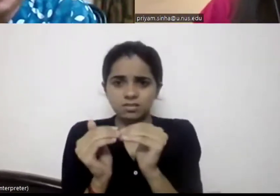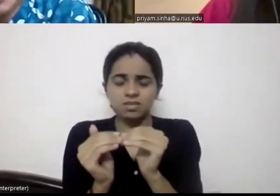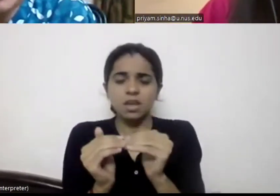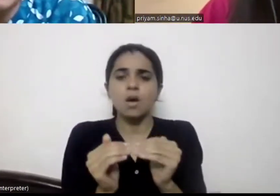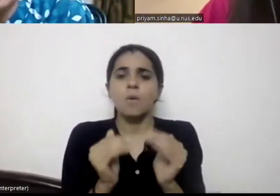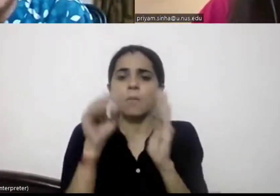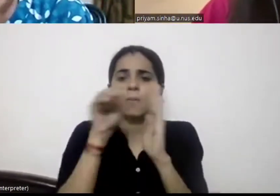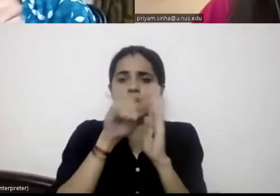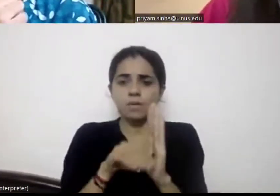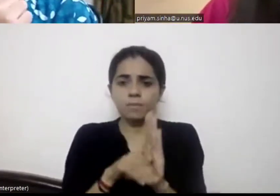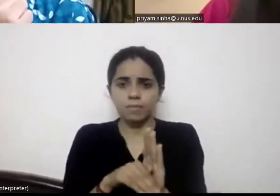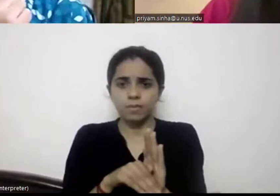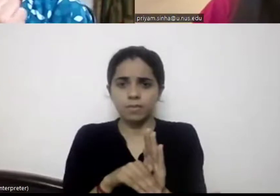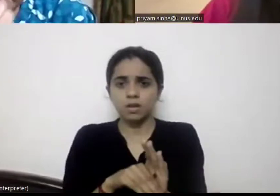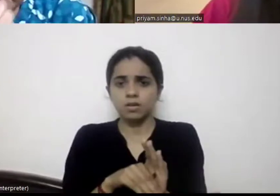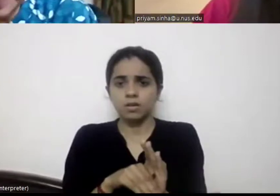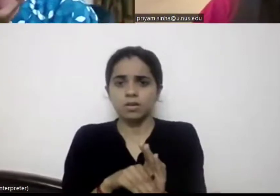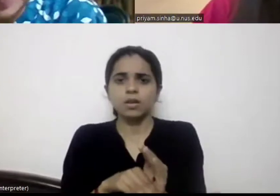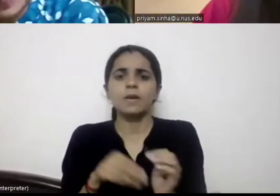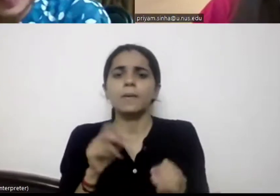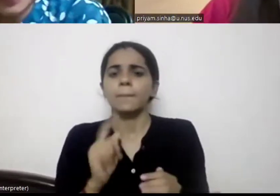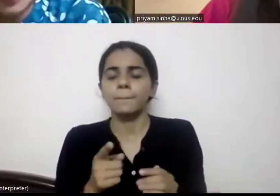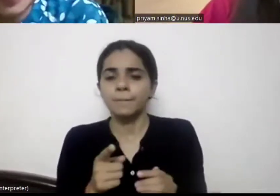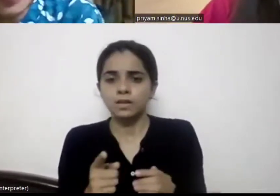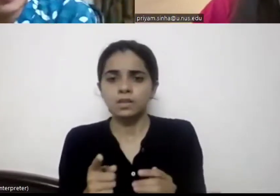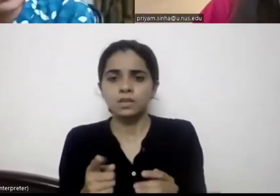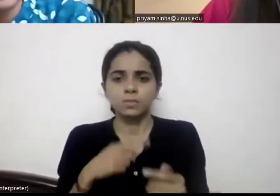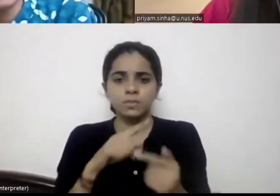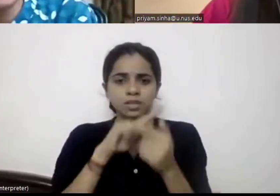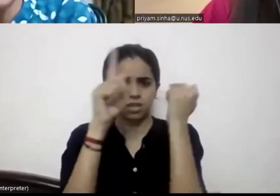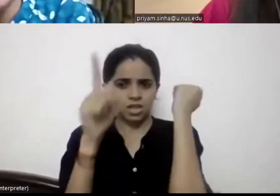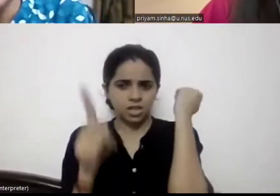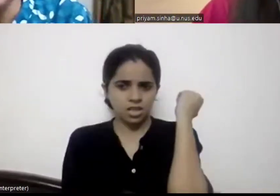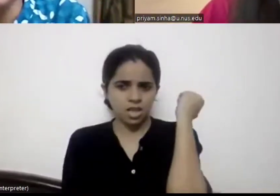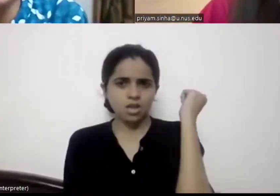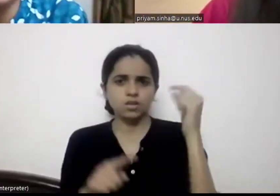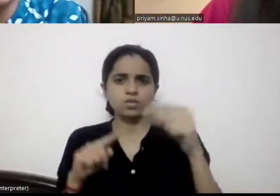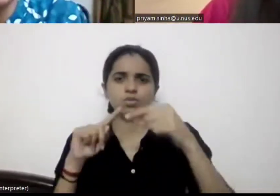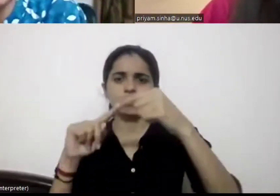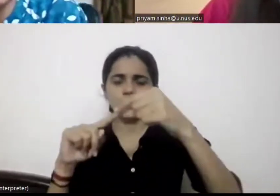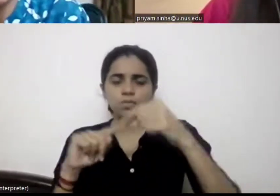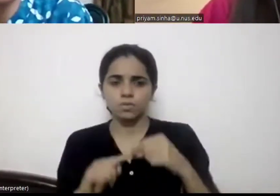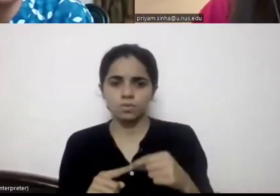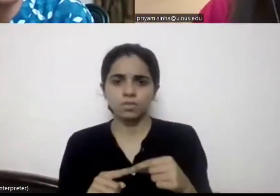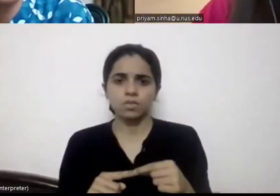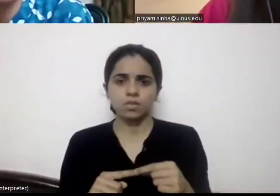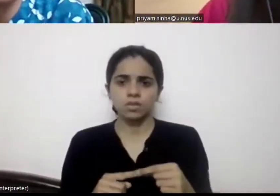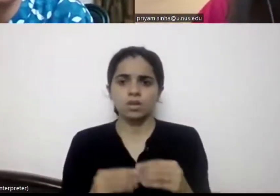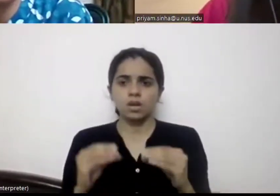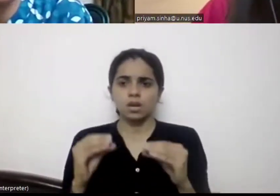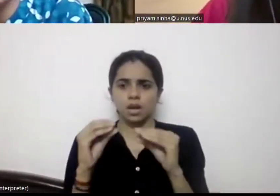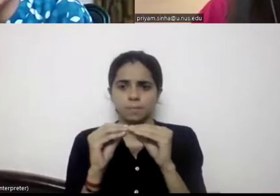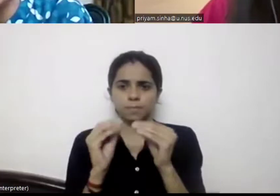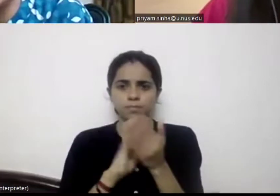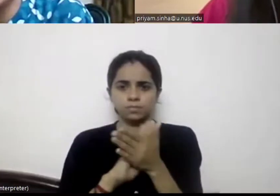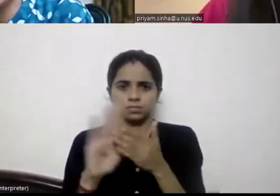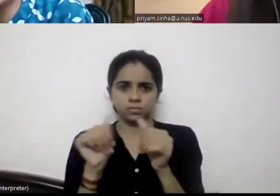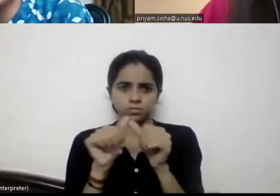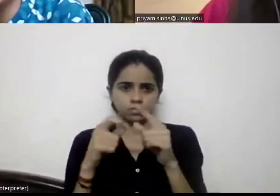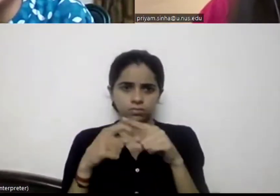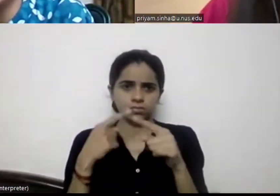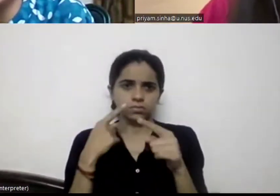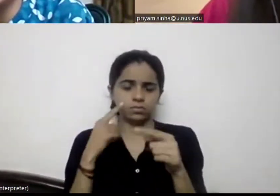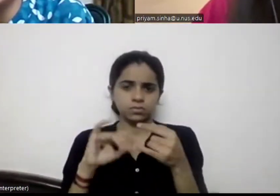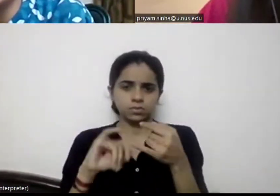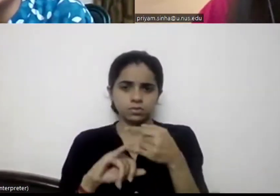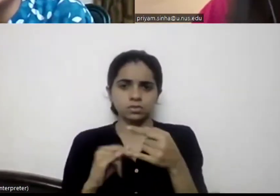session. But we'll just take the last question from Bhakti Jain. And